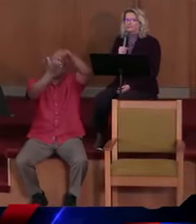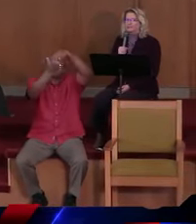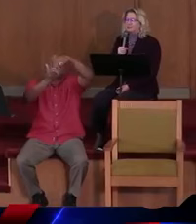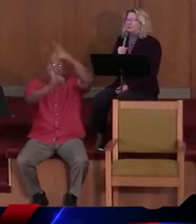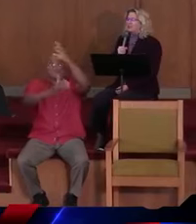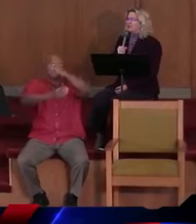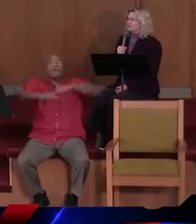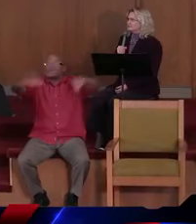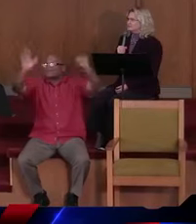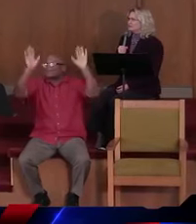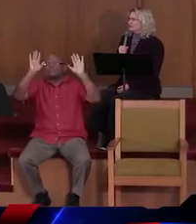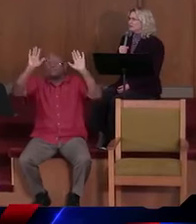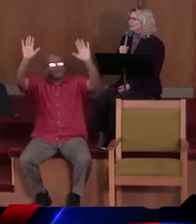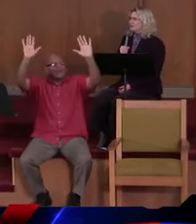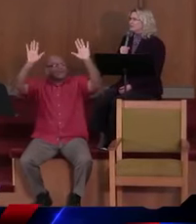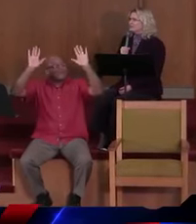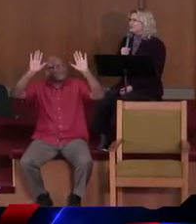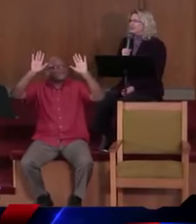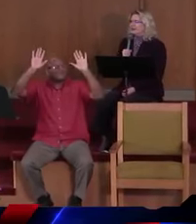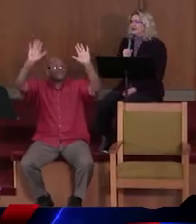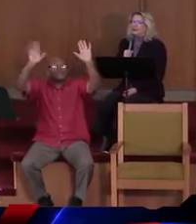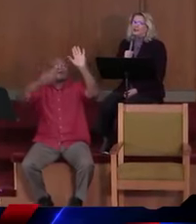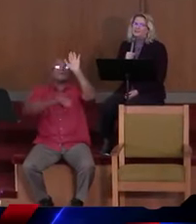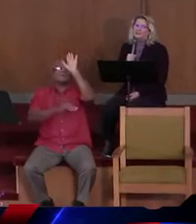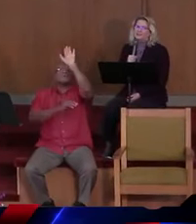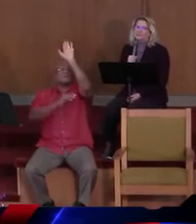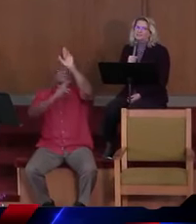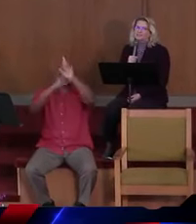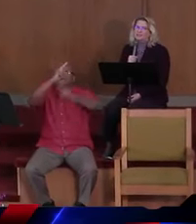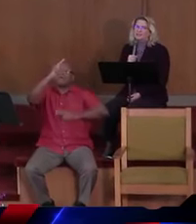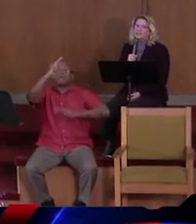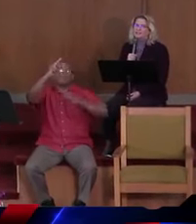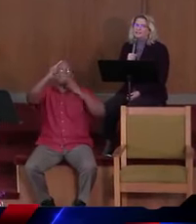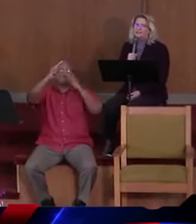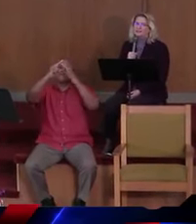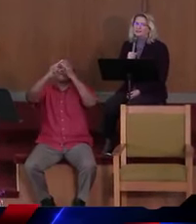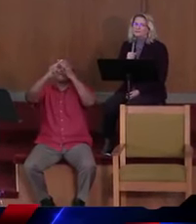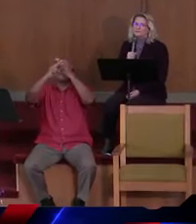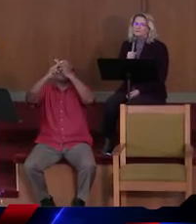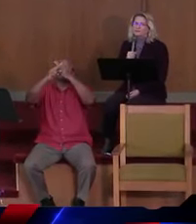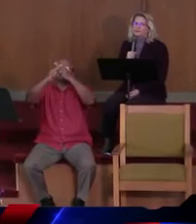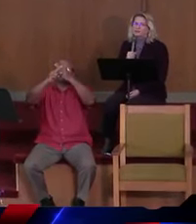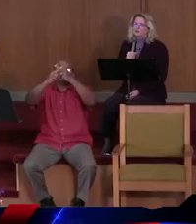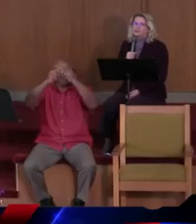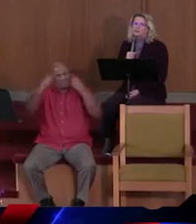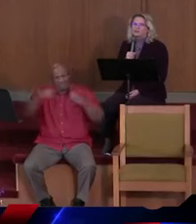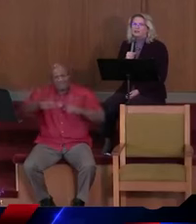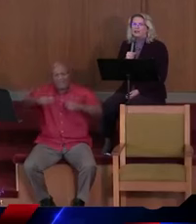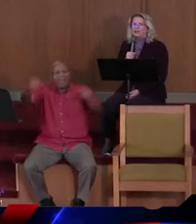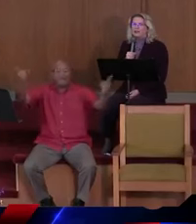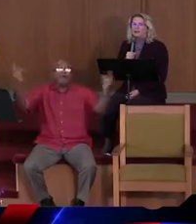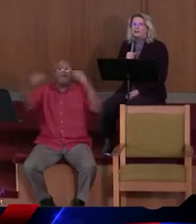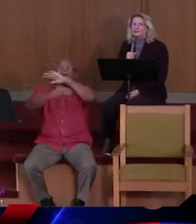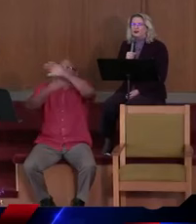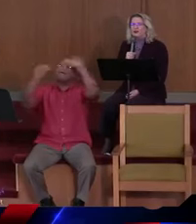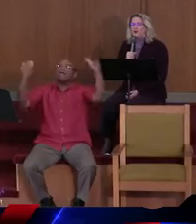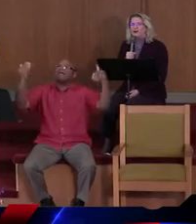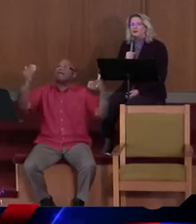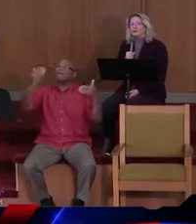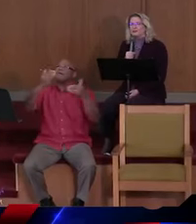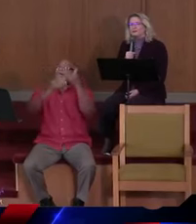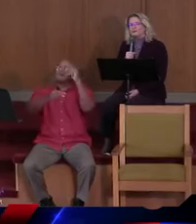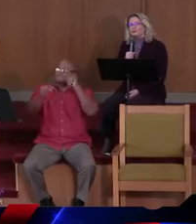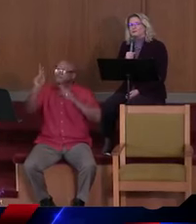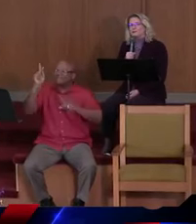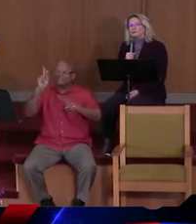mountain and to magnify his name, to tell